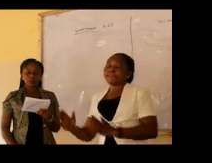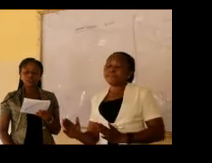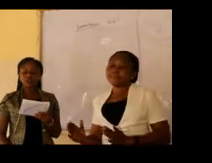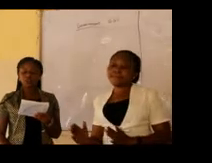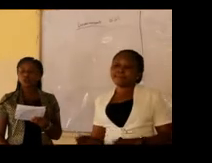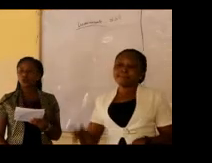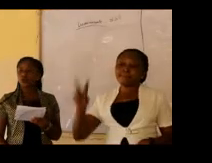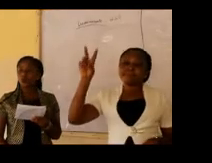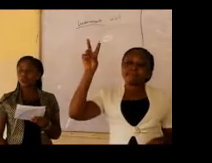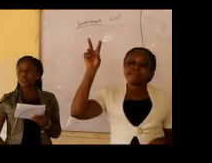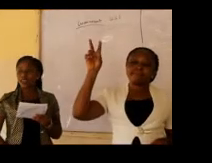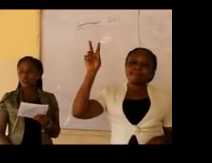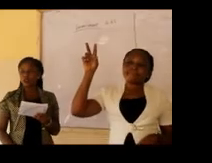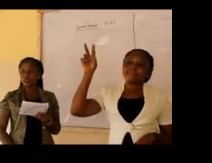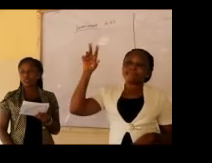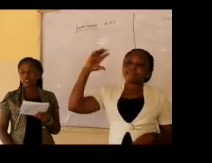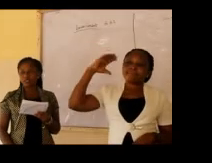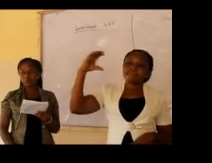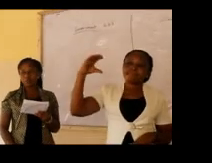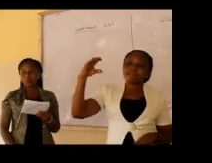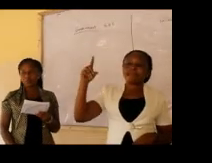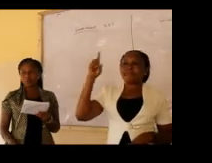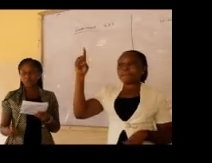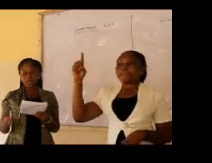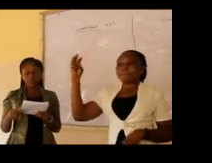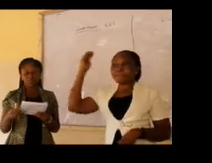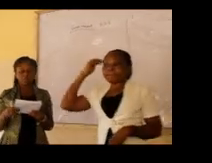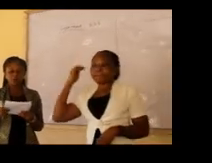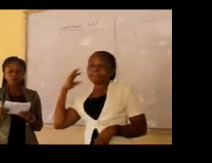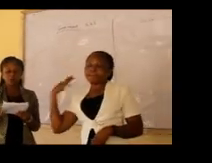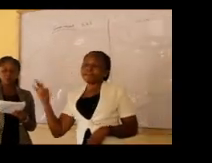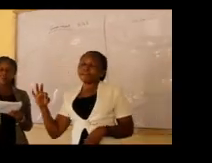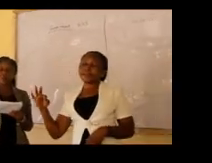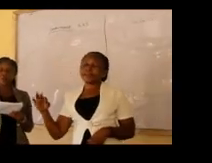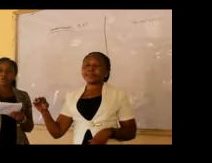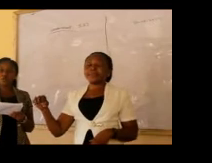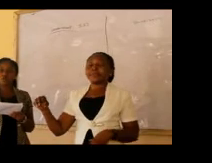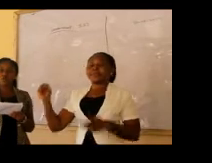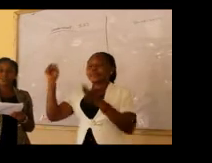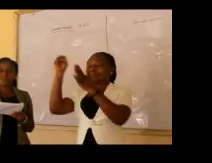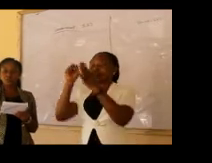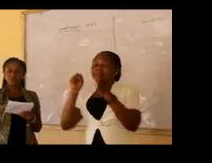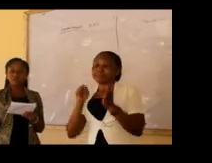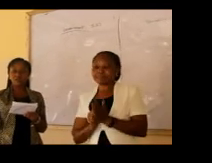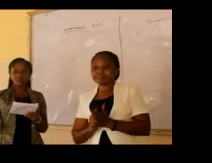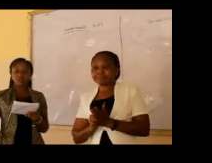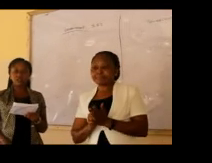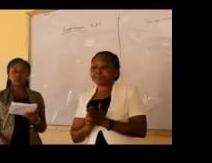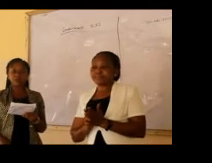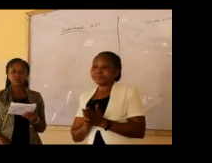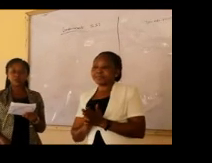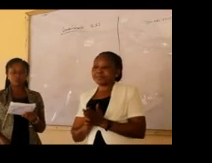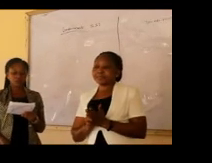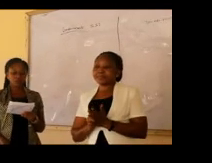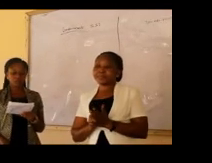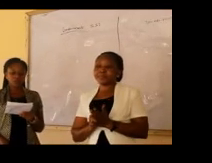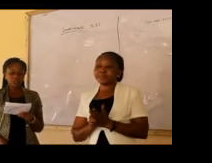and then C, 1 head of state. I guess you still remember what we said about unicameral